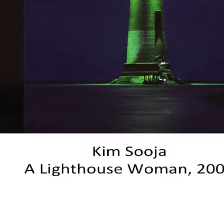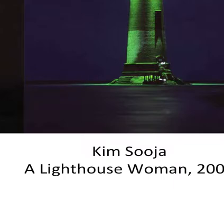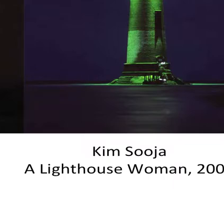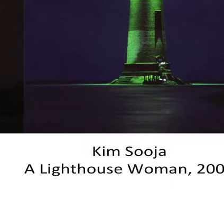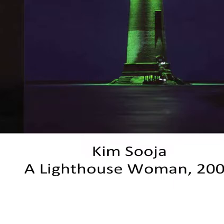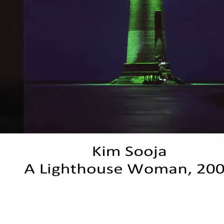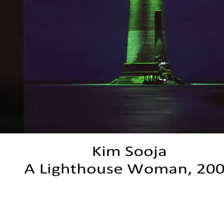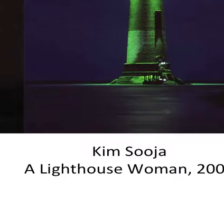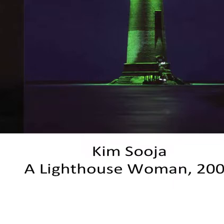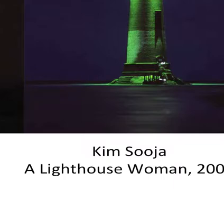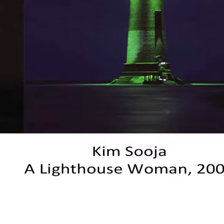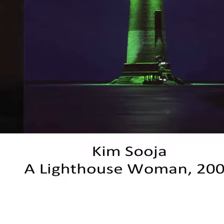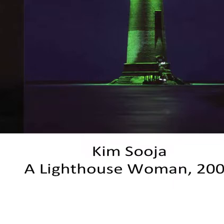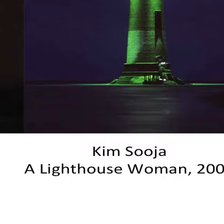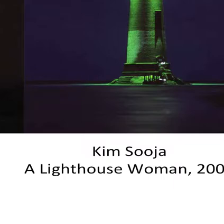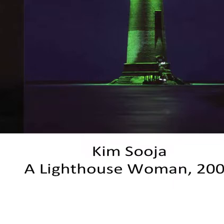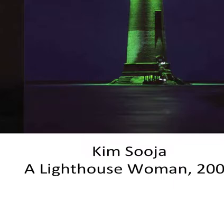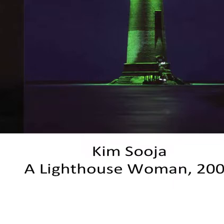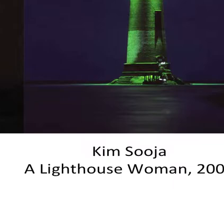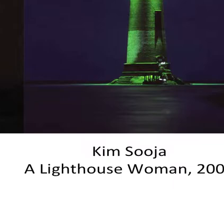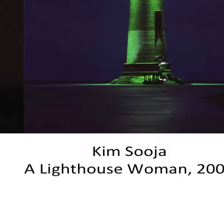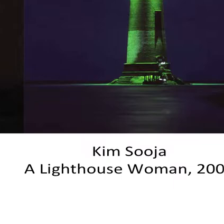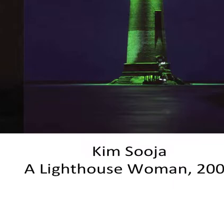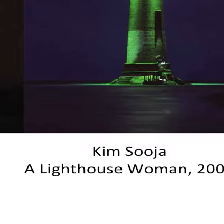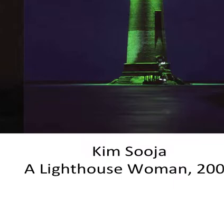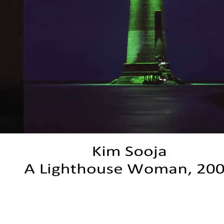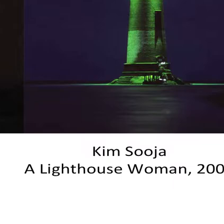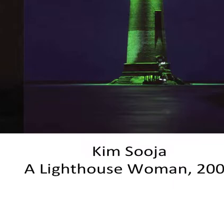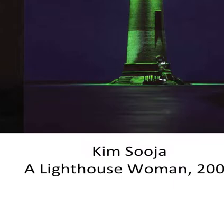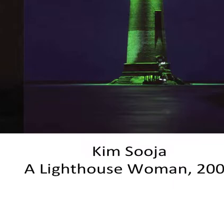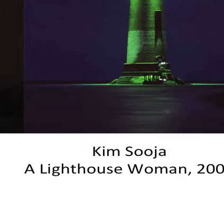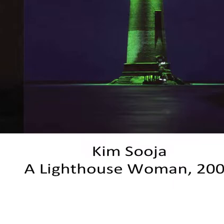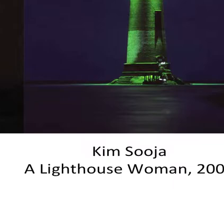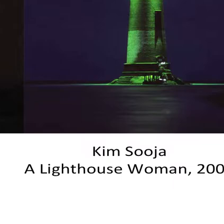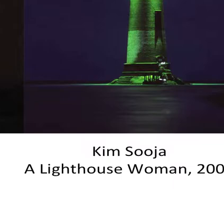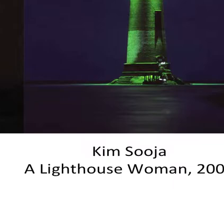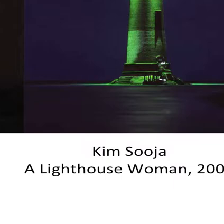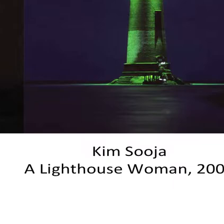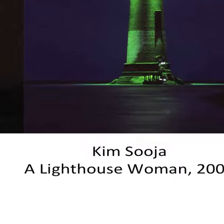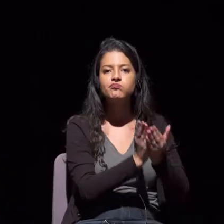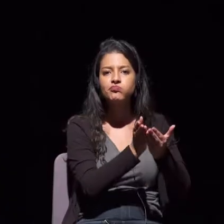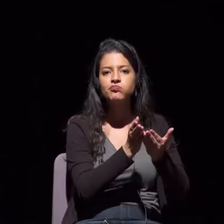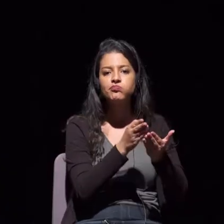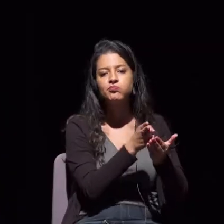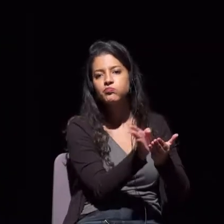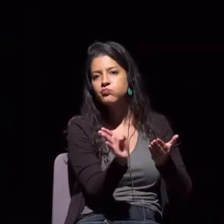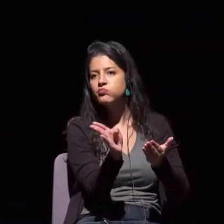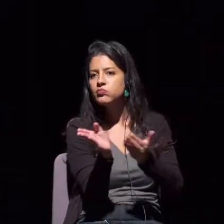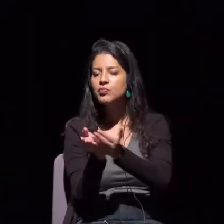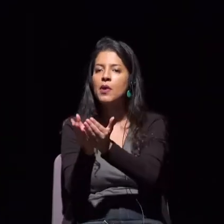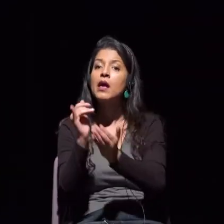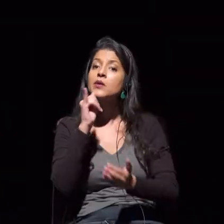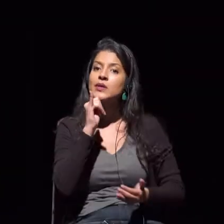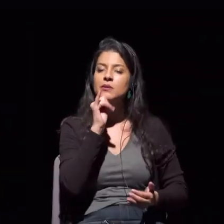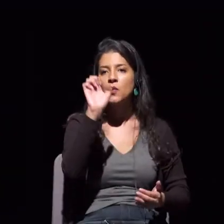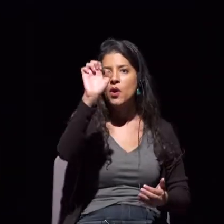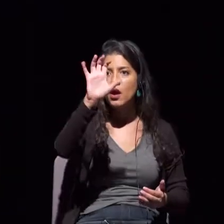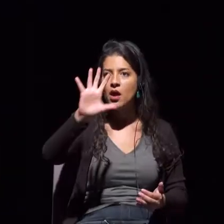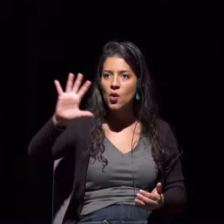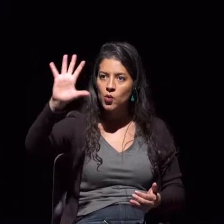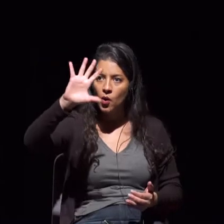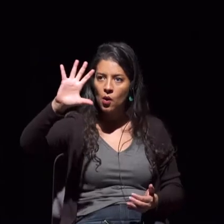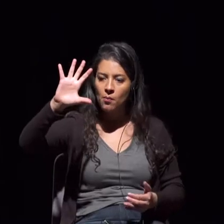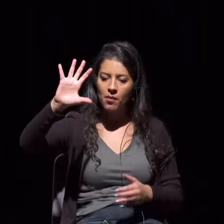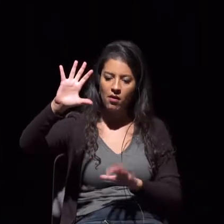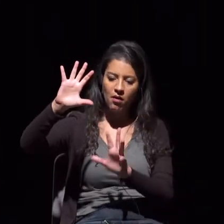know, sailors, when they traveled, you know, from Europe to Africa, it's not only that they're looking for land, but it's also